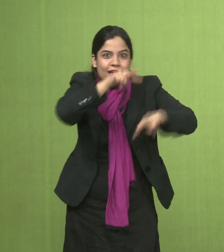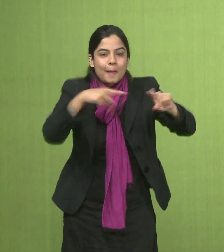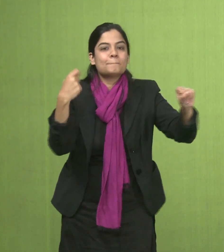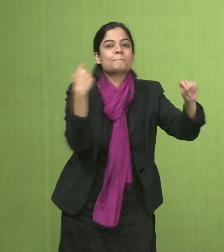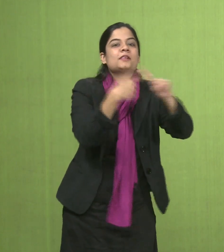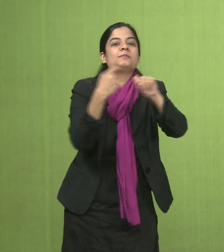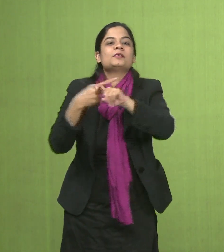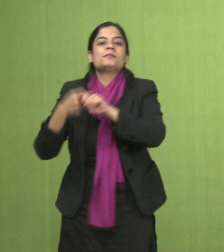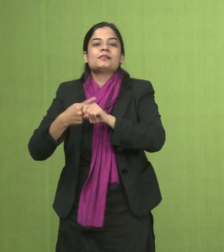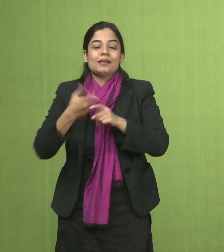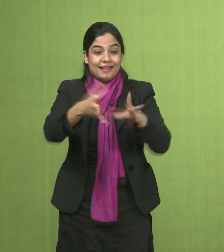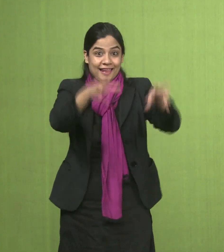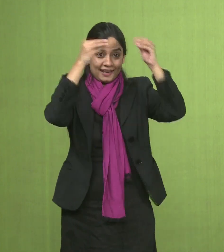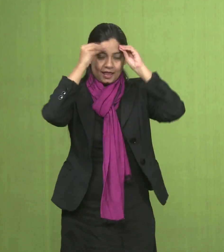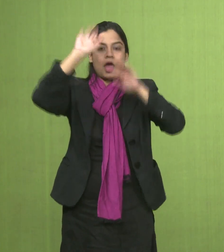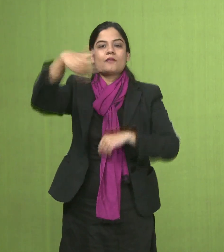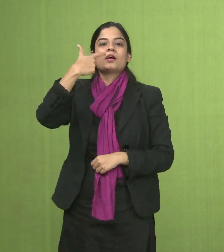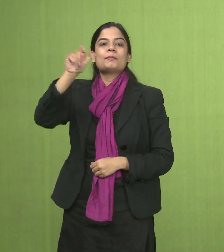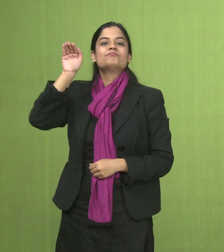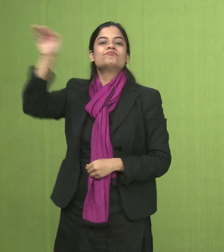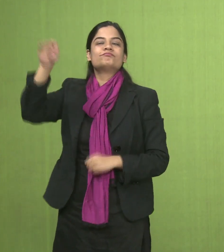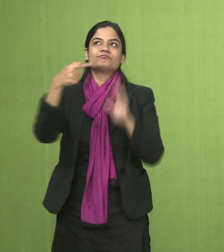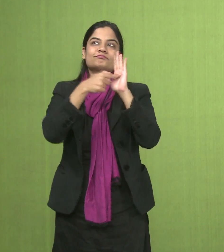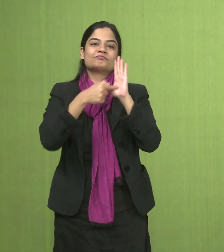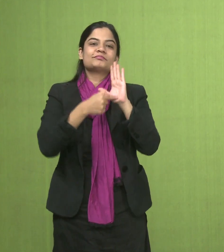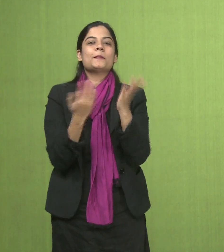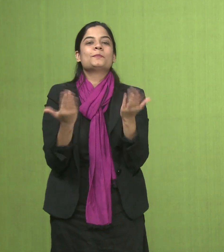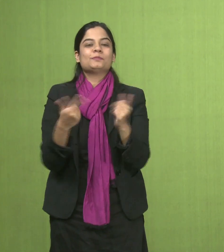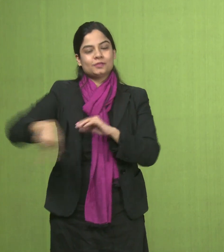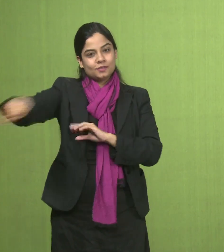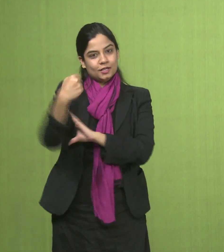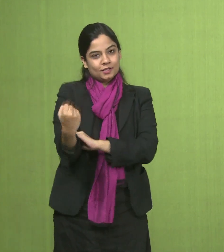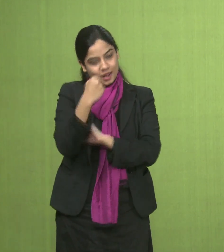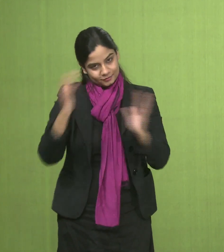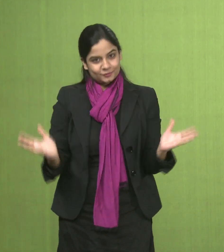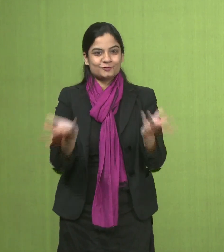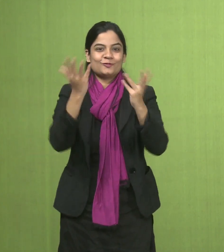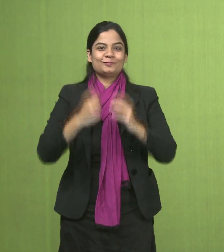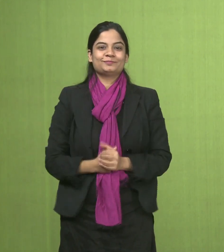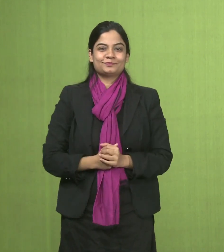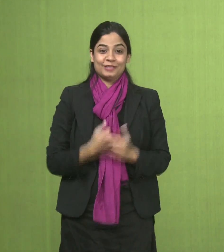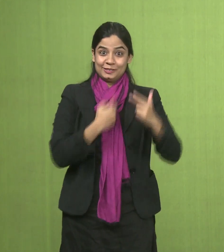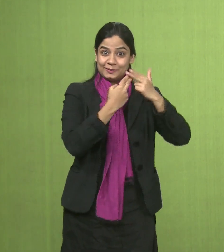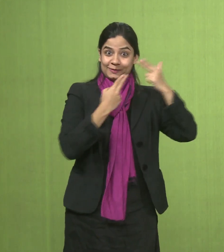So these are the consumer rights that all of you all have, under which you can file your cases.